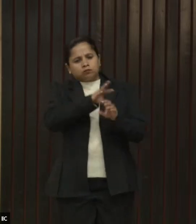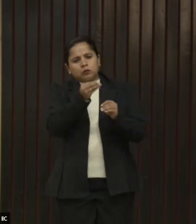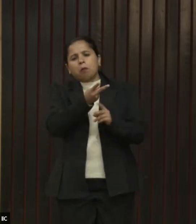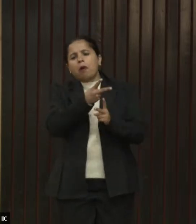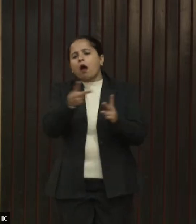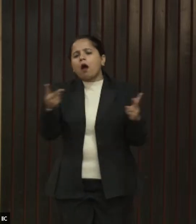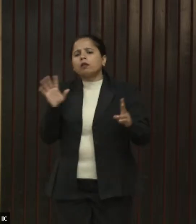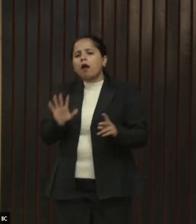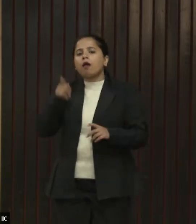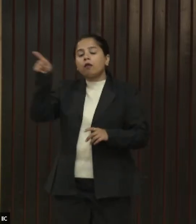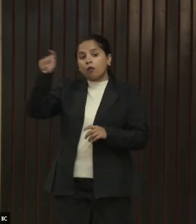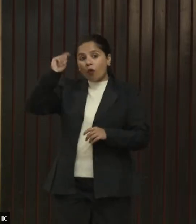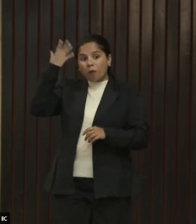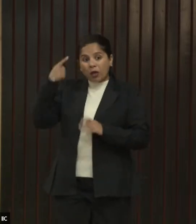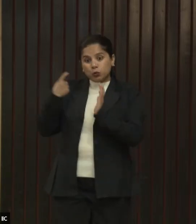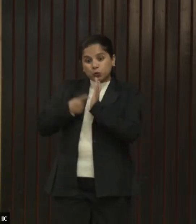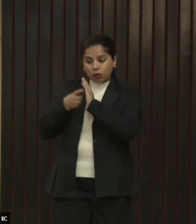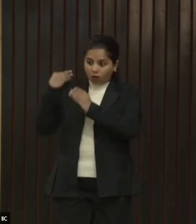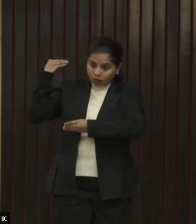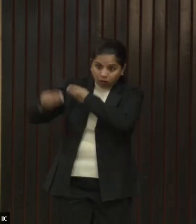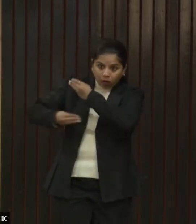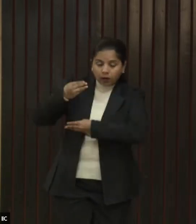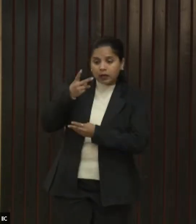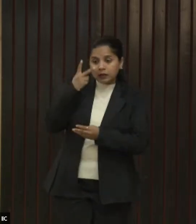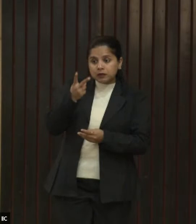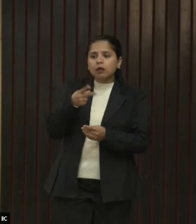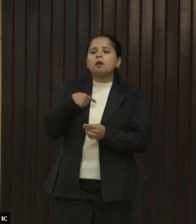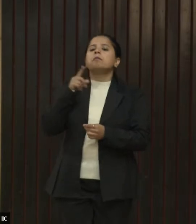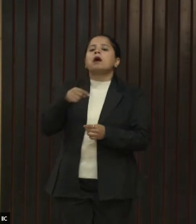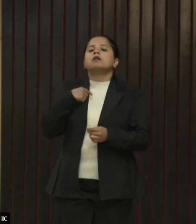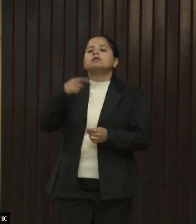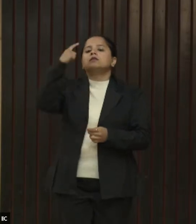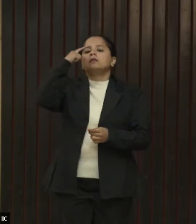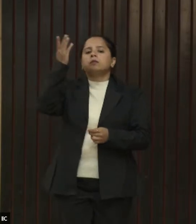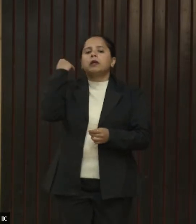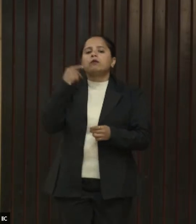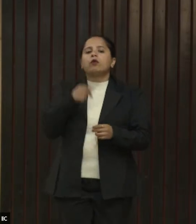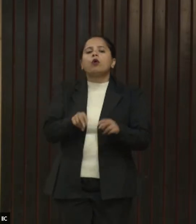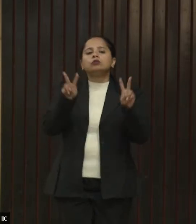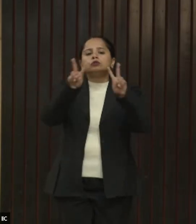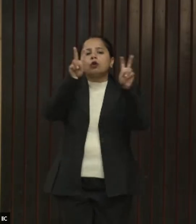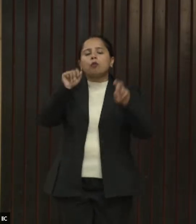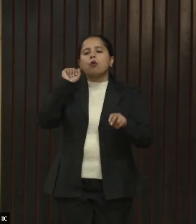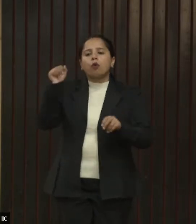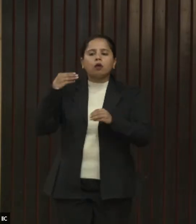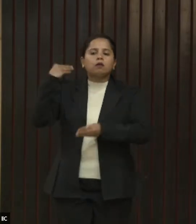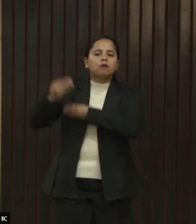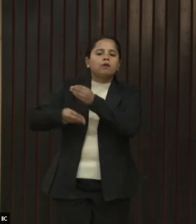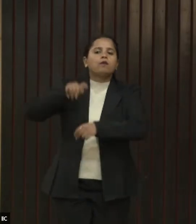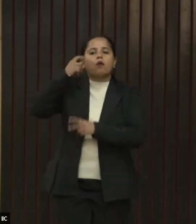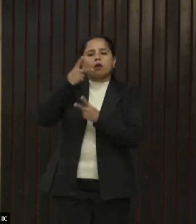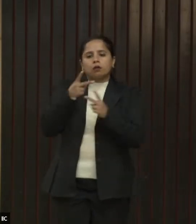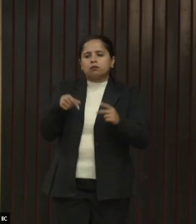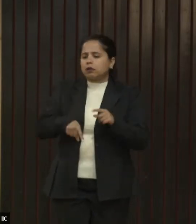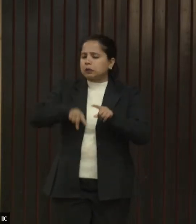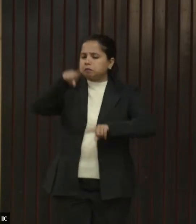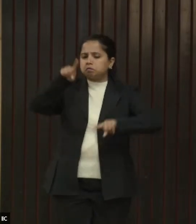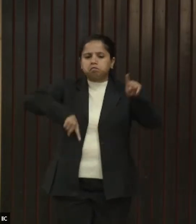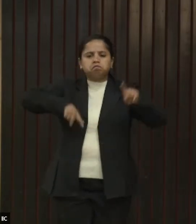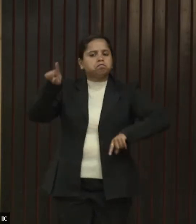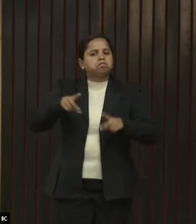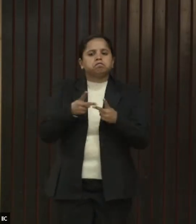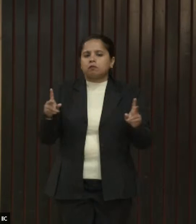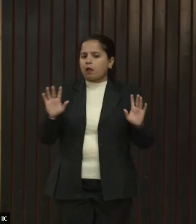of colonial rule, and to remind their subjects of that colonial rule. And this ranges from, you know,